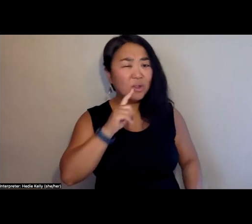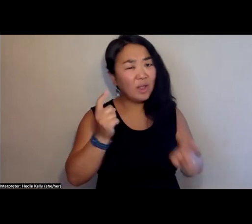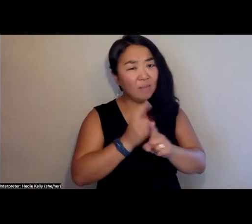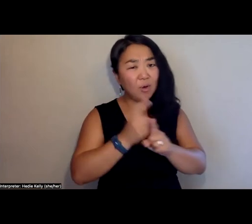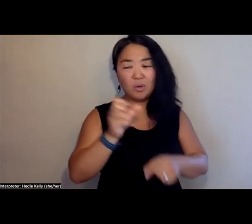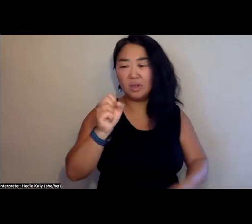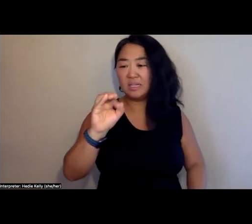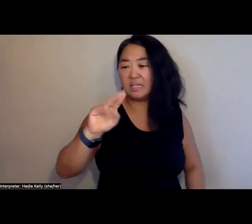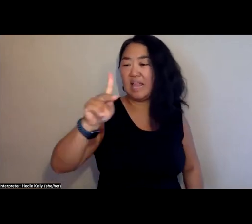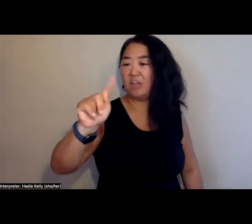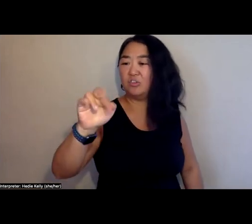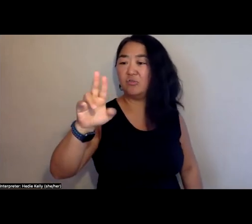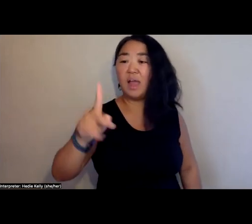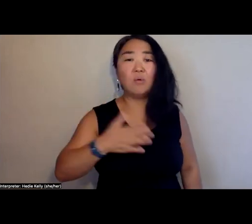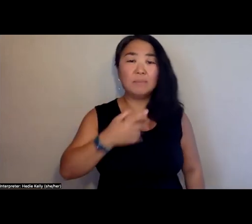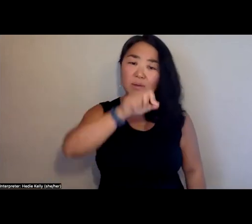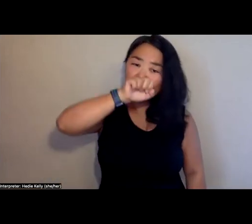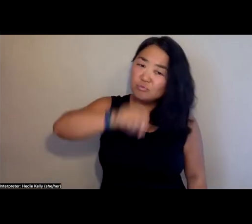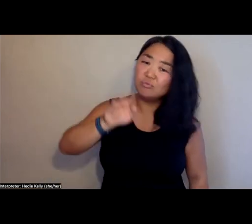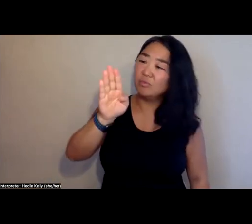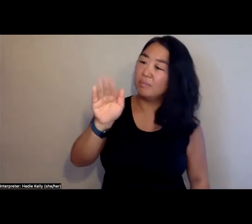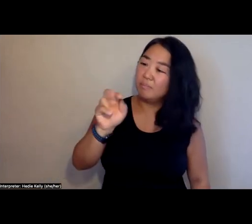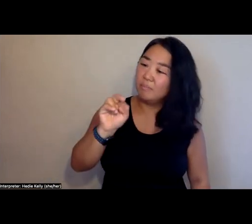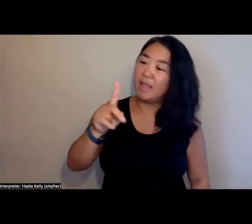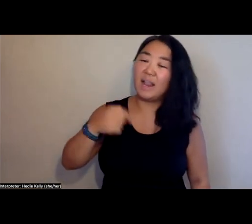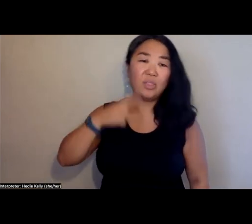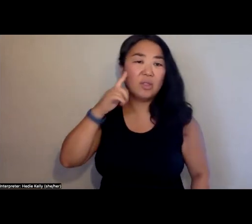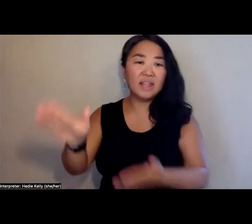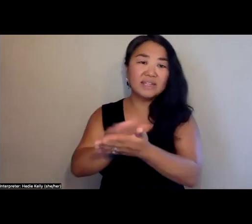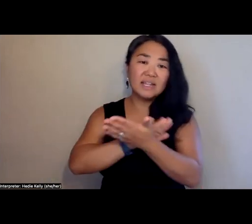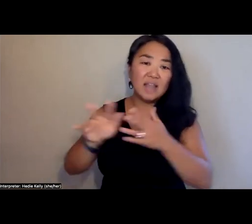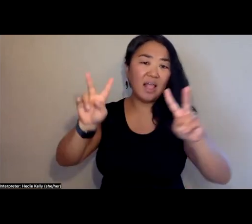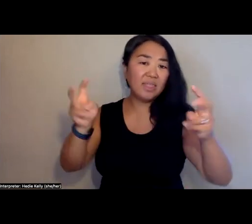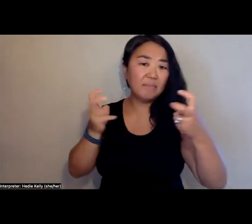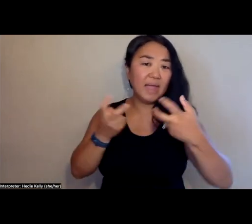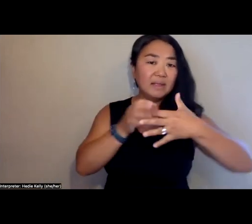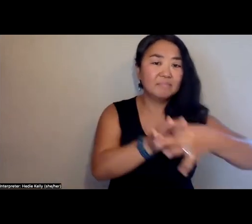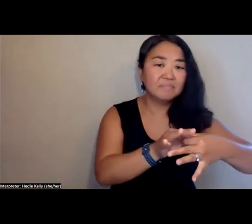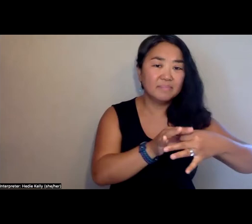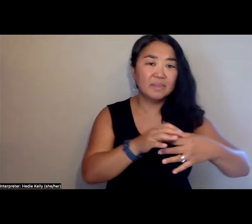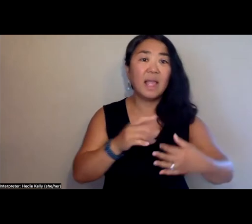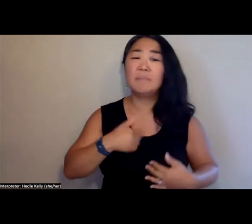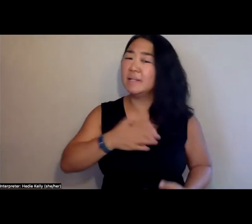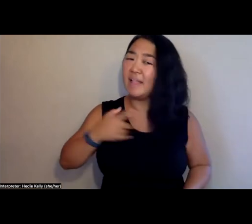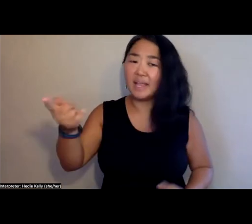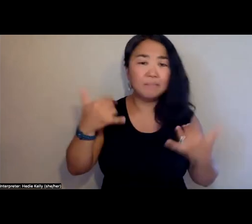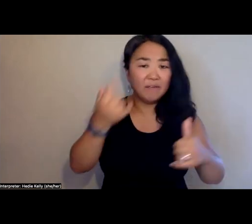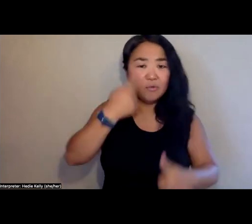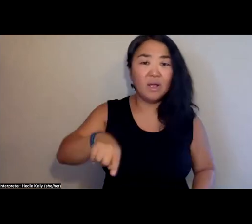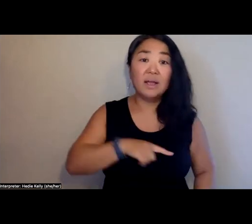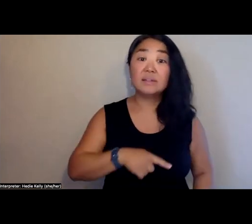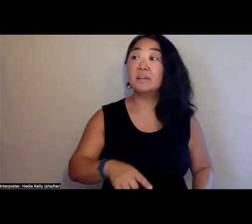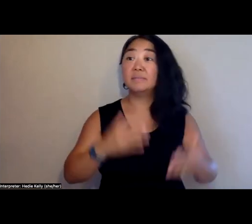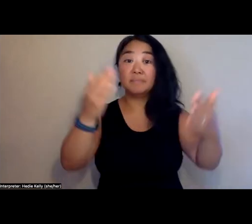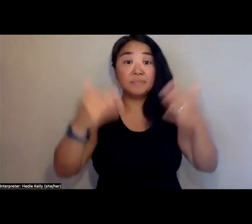my favorite bands in general. And that seems like a nice thematic link. I'm so glad that they can play for us. We're also gonna have a special raffle where